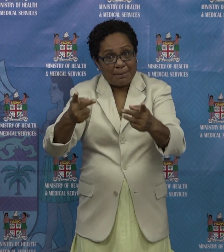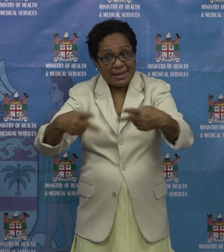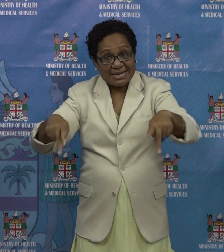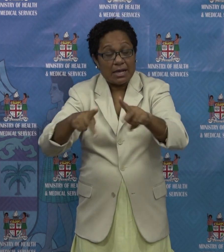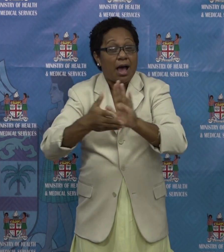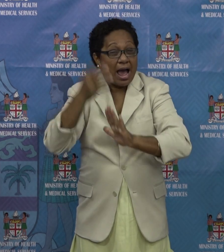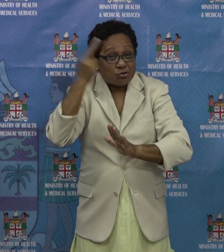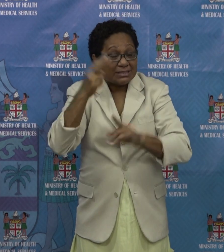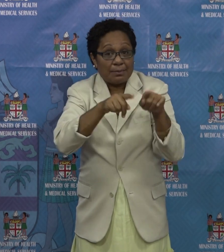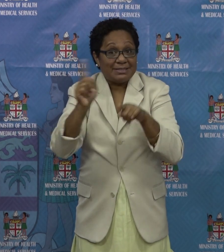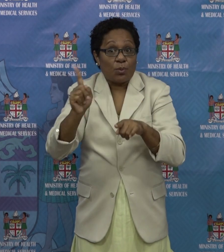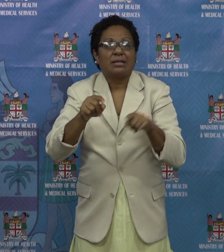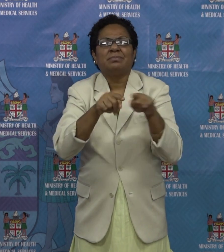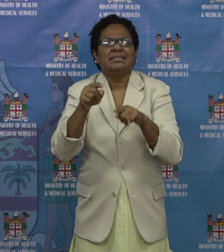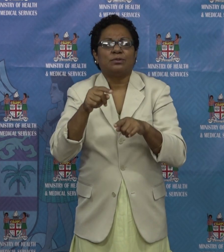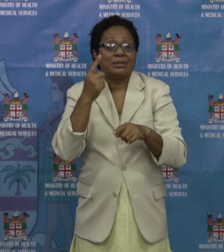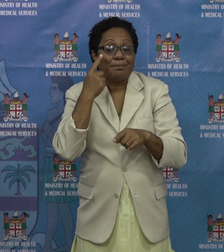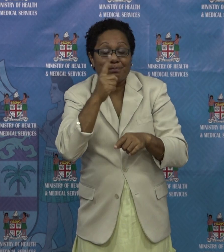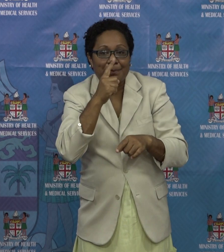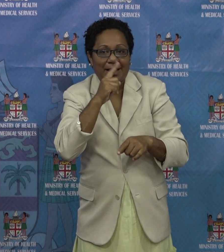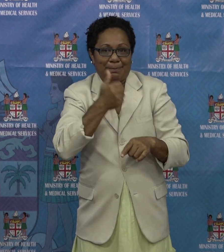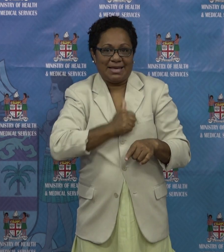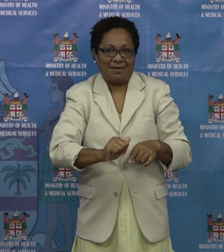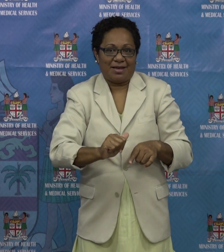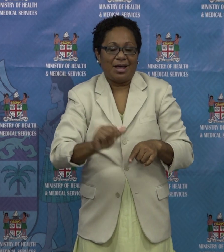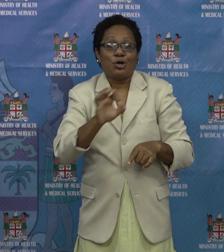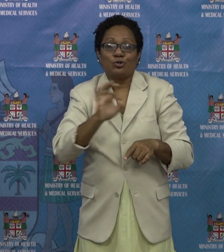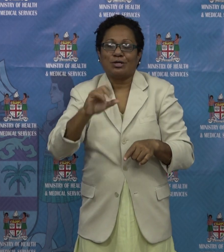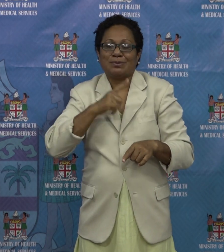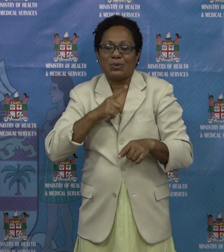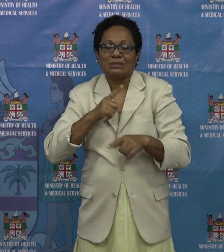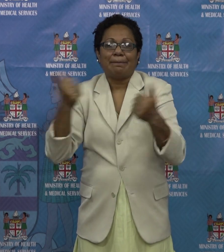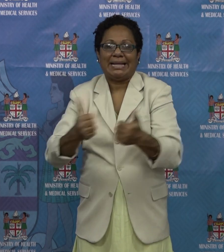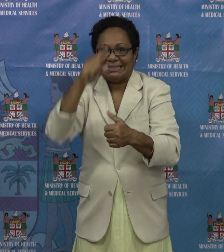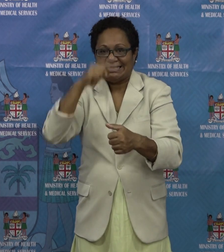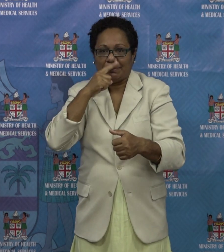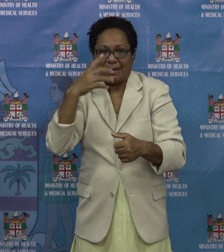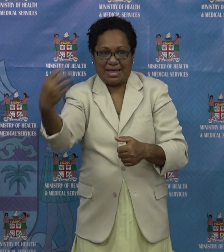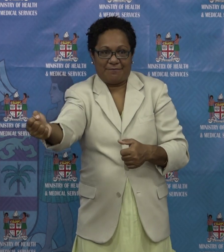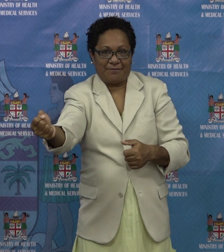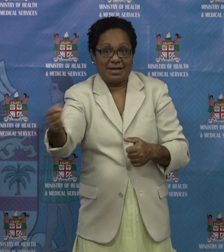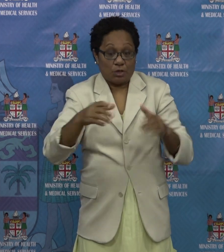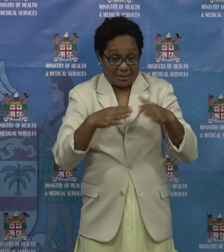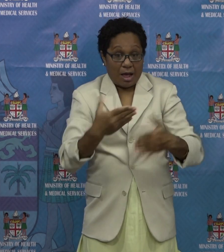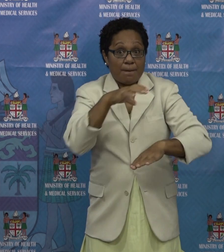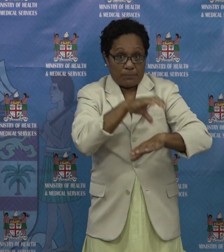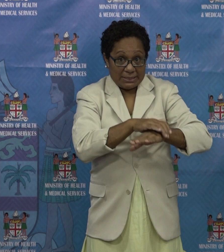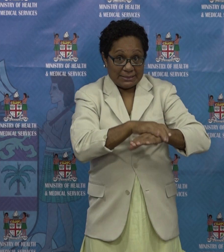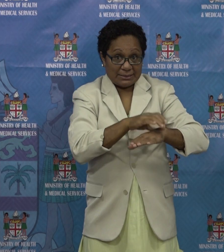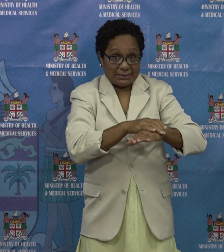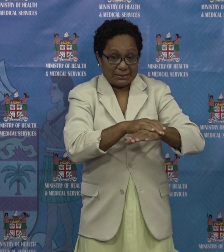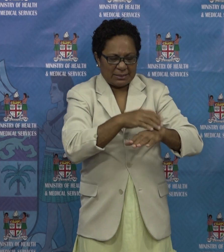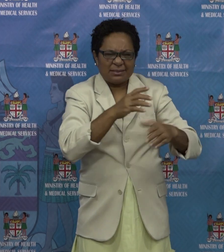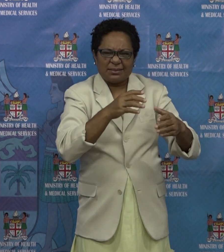defined by the behavior pattern that we're seeing, not by the distribution of the disease. And the police is actually working out the data on that one.